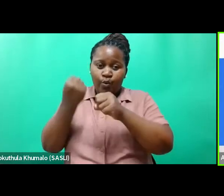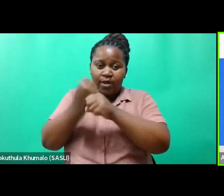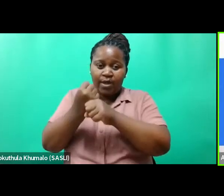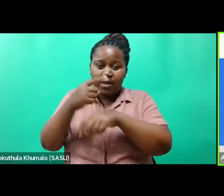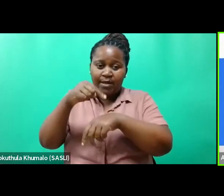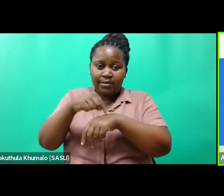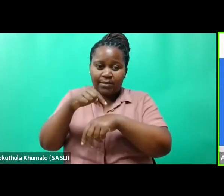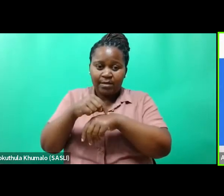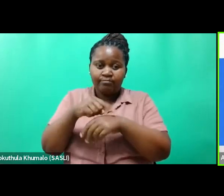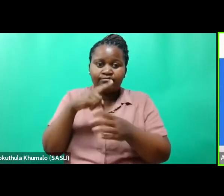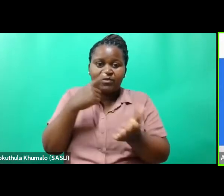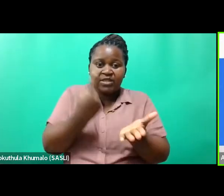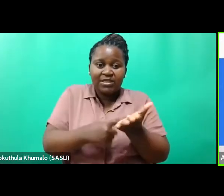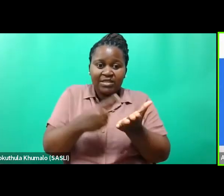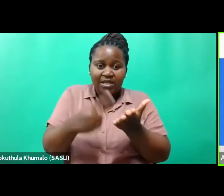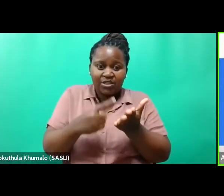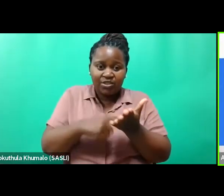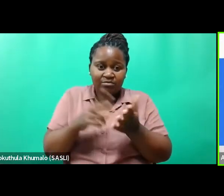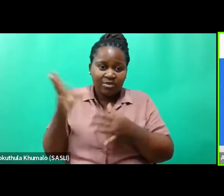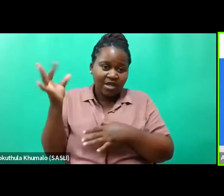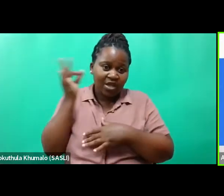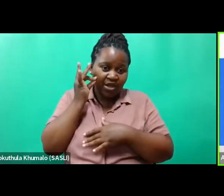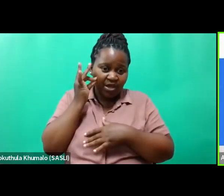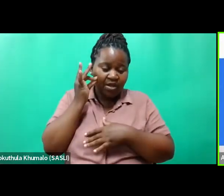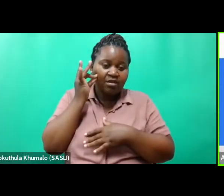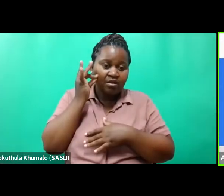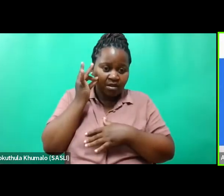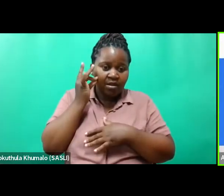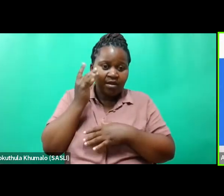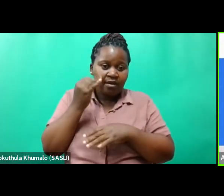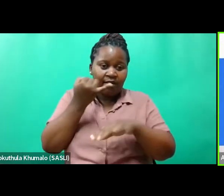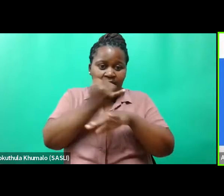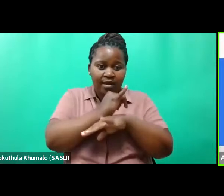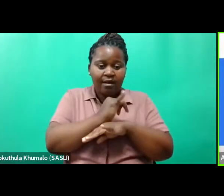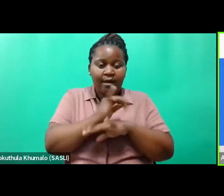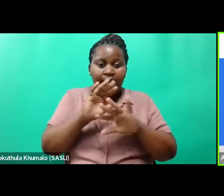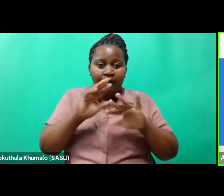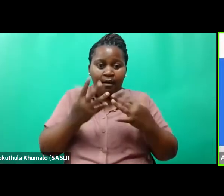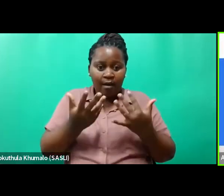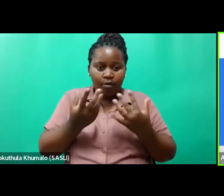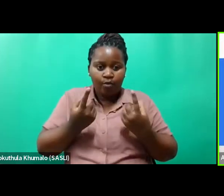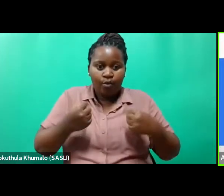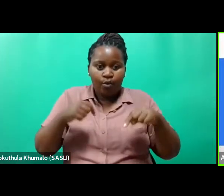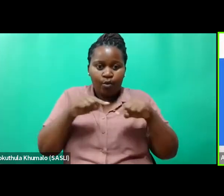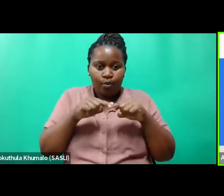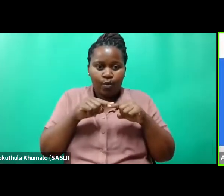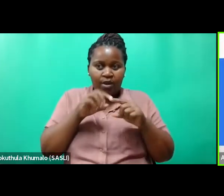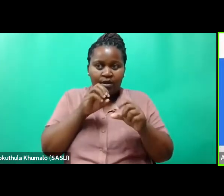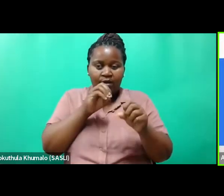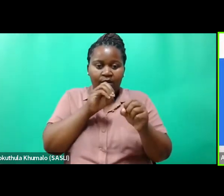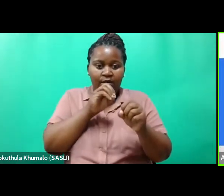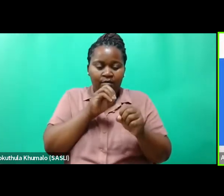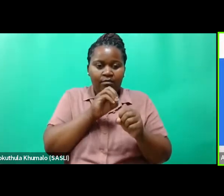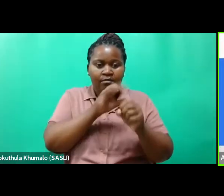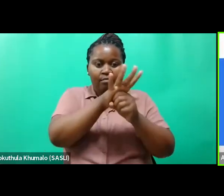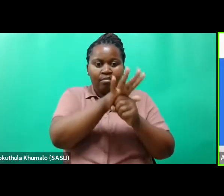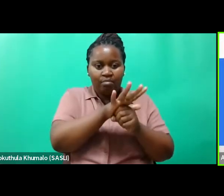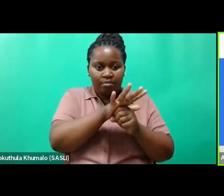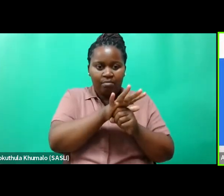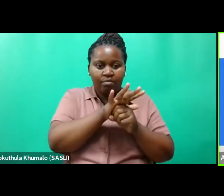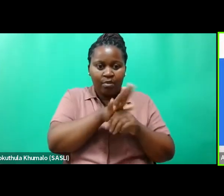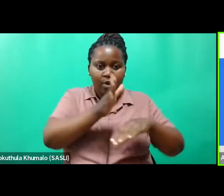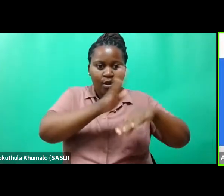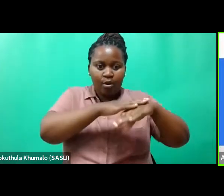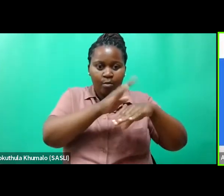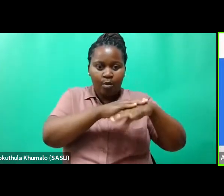discussion that was held earlier so pertinent in how we can effectively transition our institutes to be more